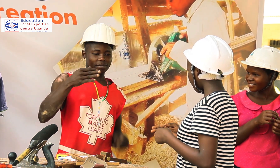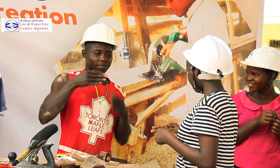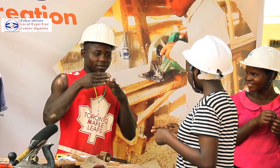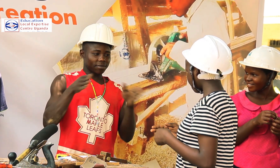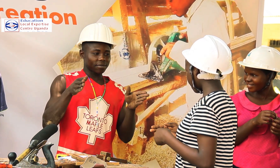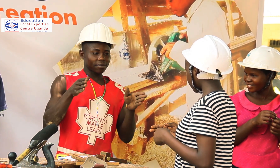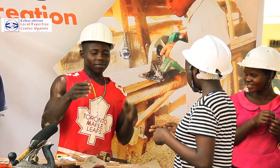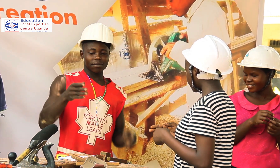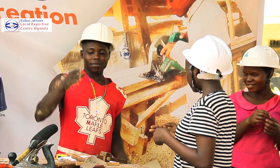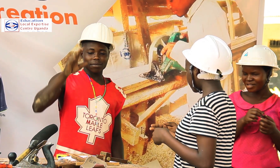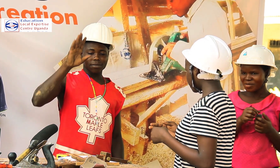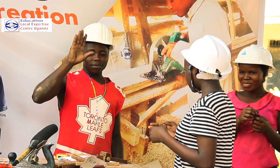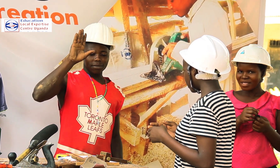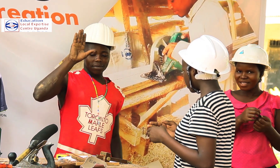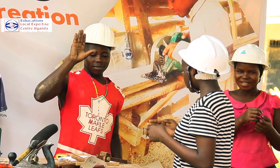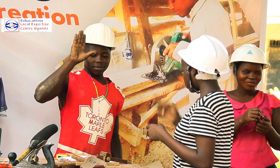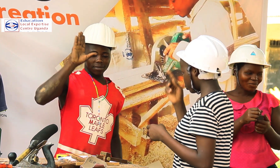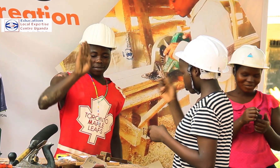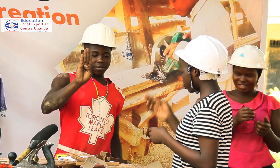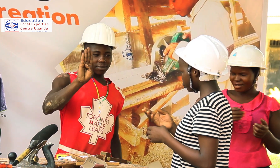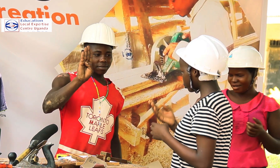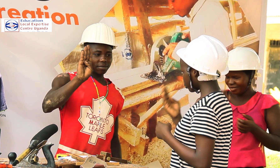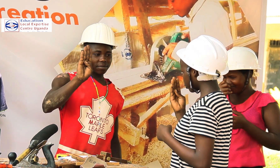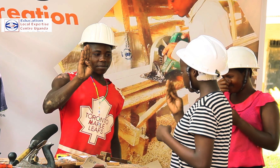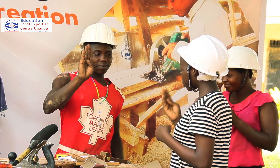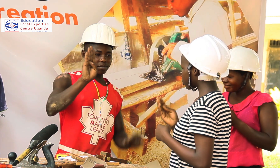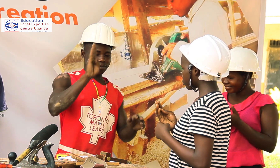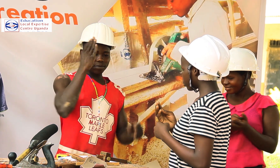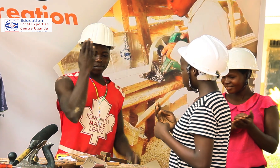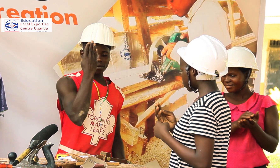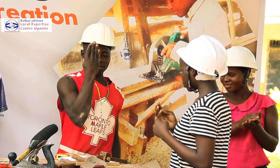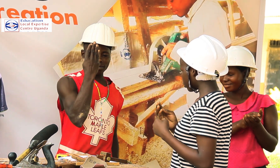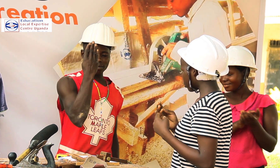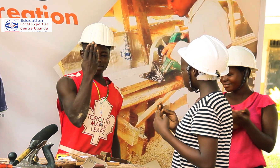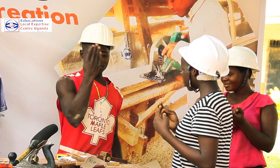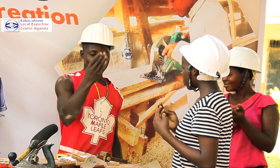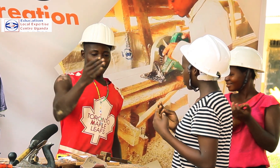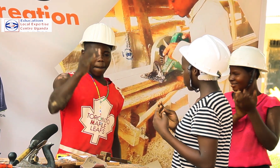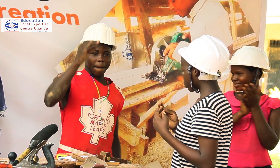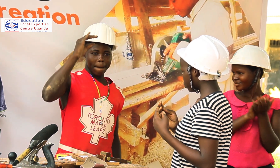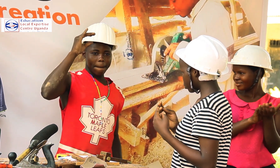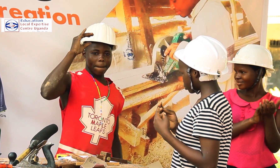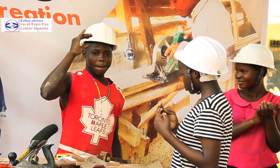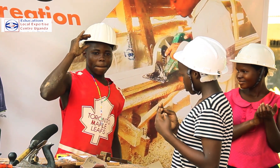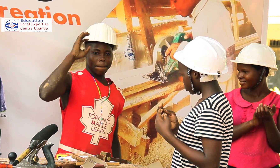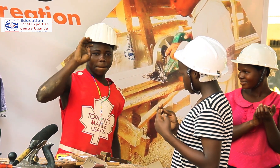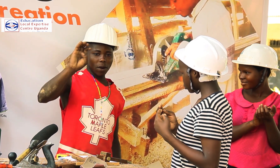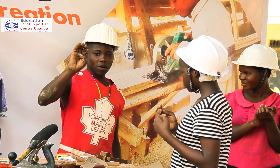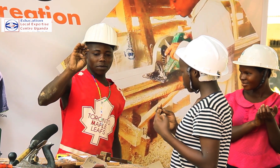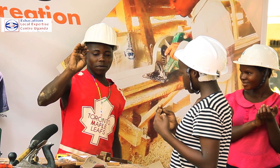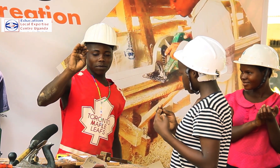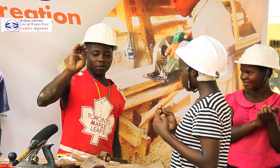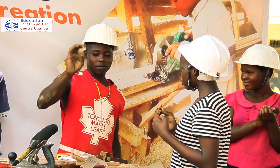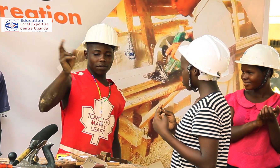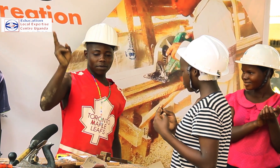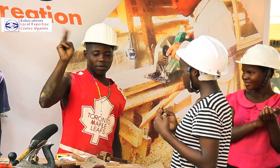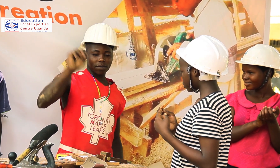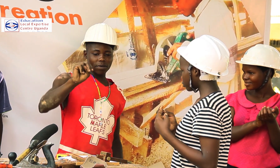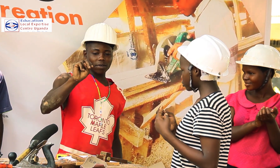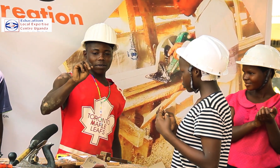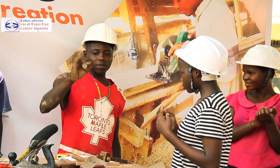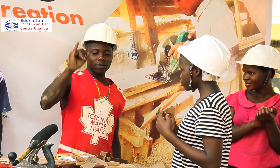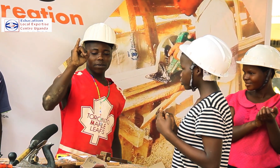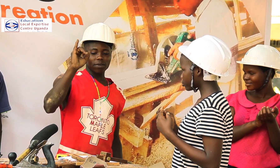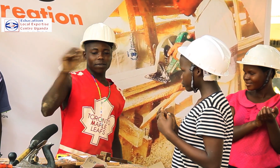first taught them the theory, how to use the tools. Then the second day,